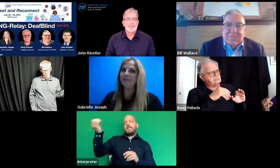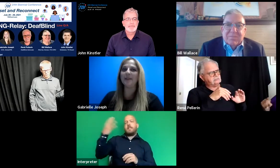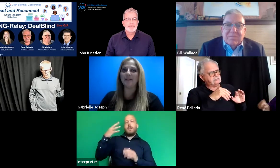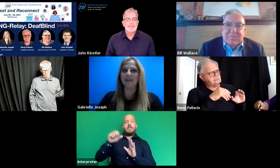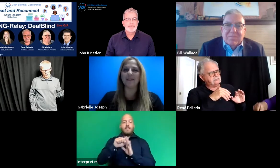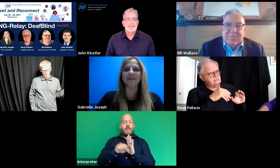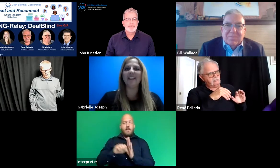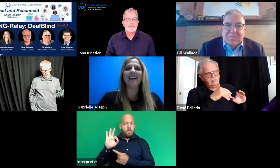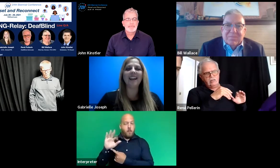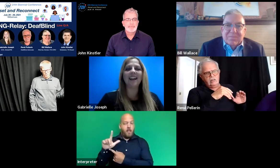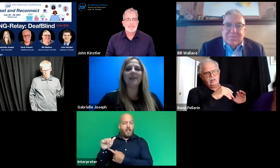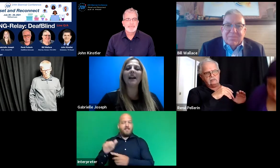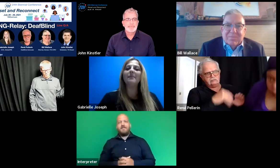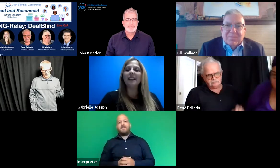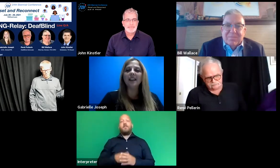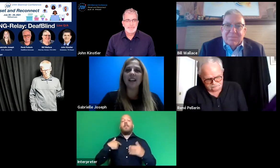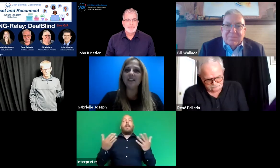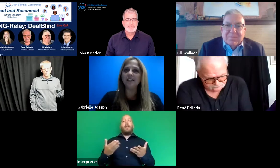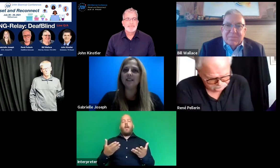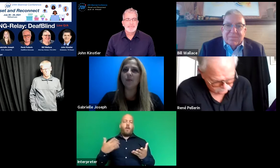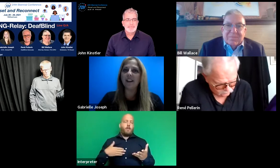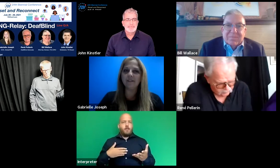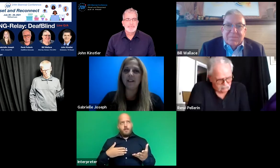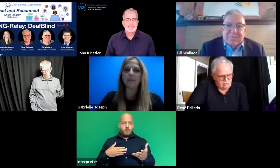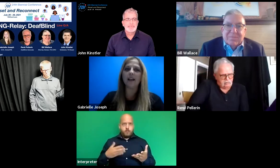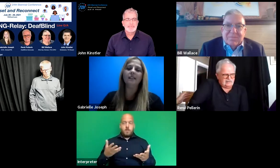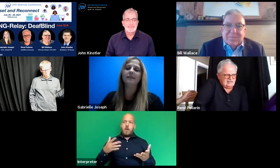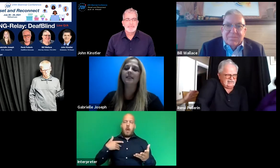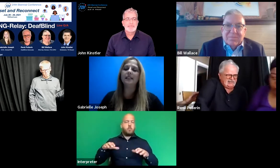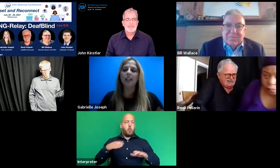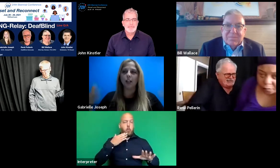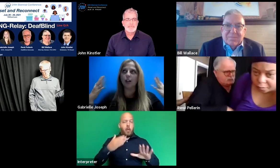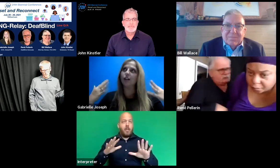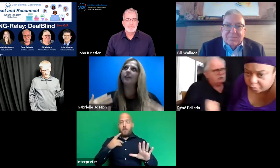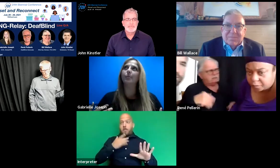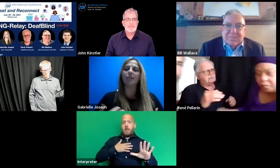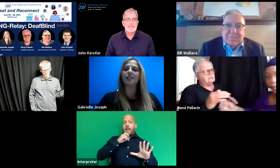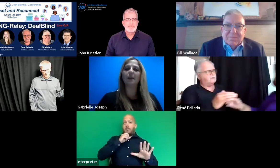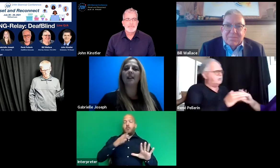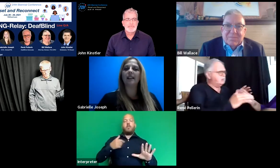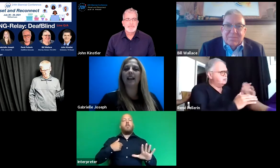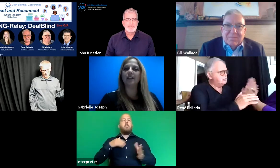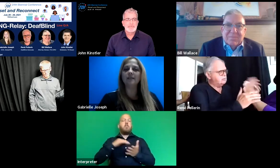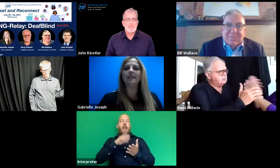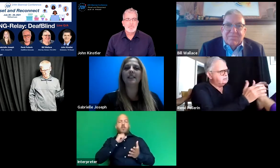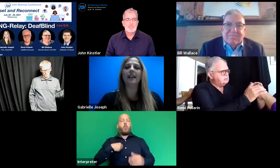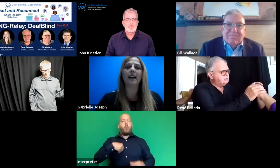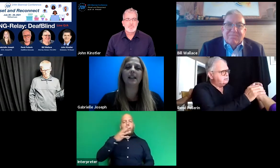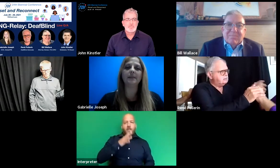here, but doing well. I am middle-aged, white female, long brownish blonde